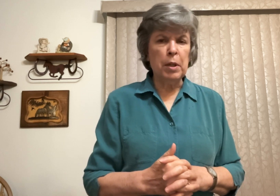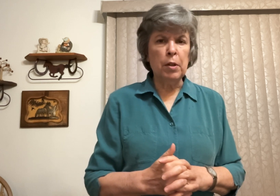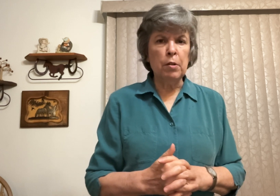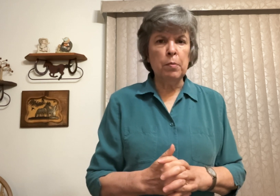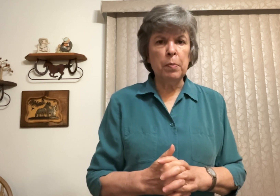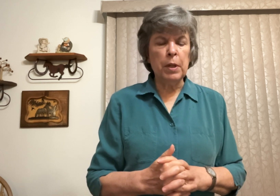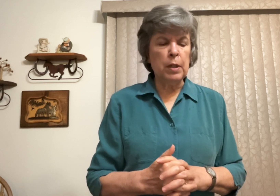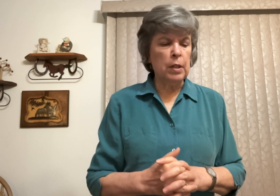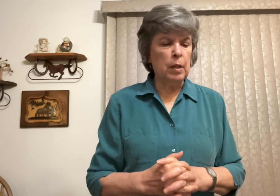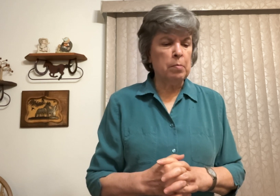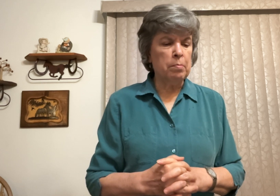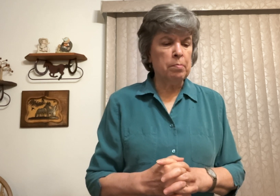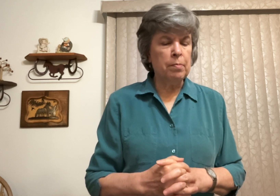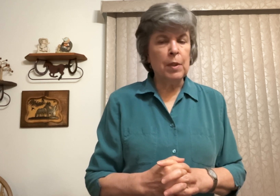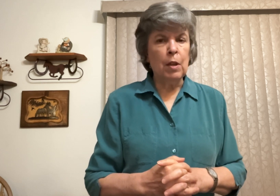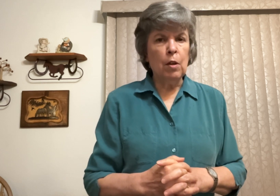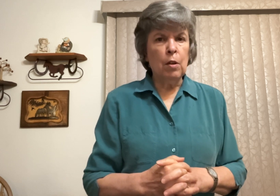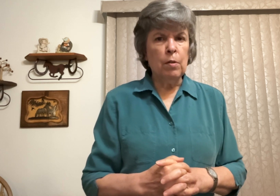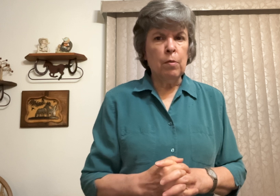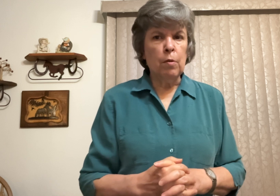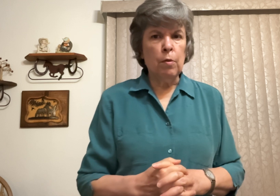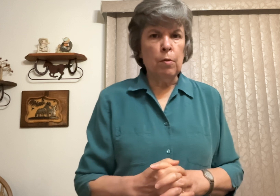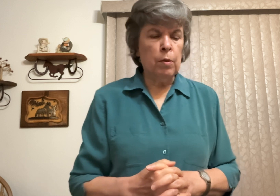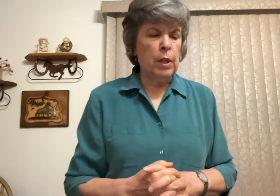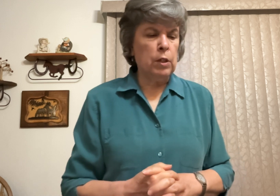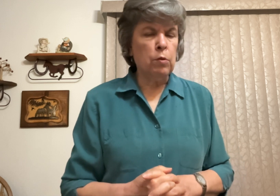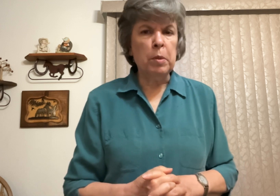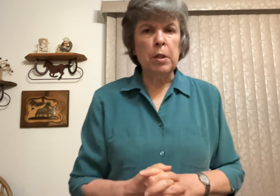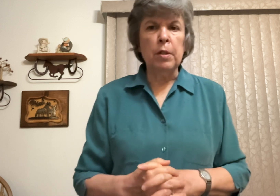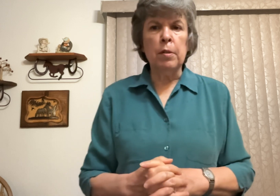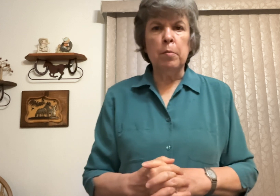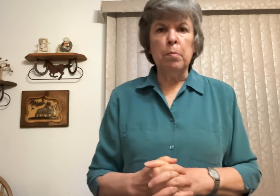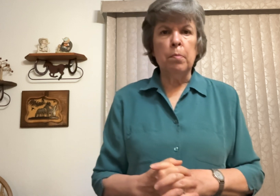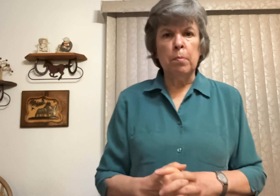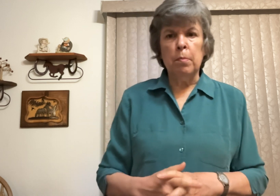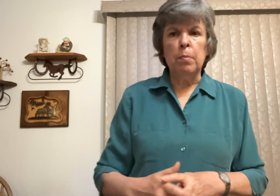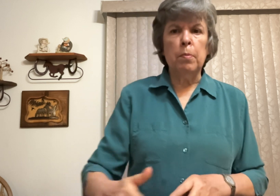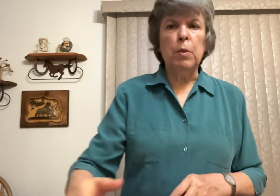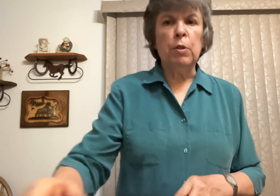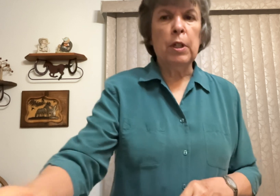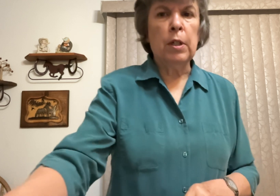know. And next will be the music.